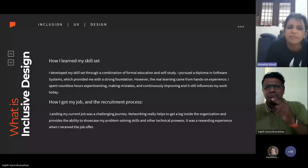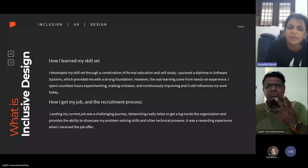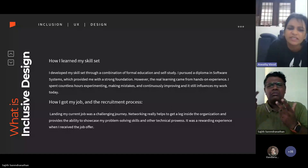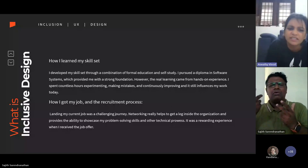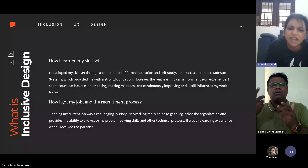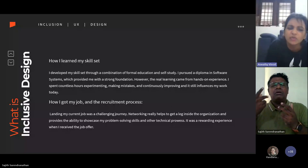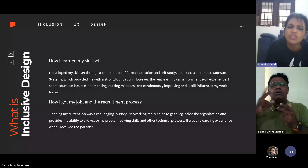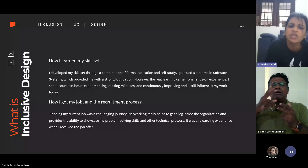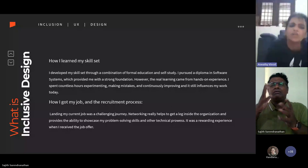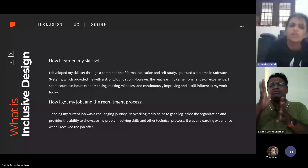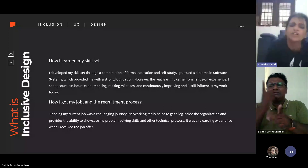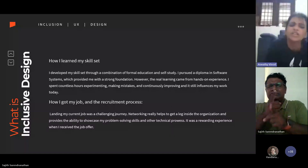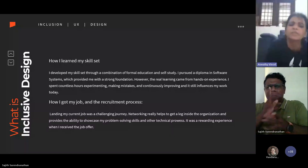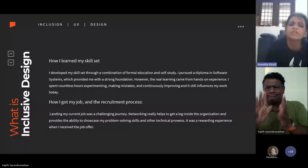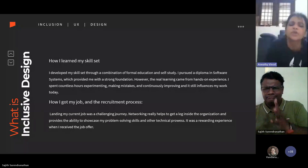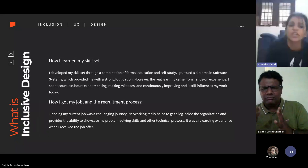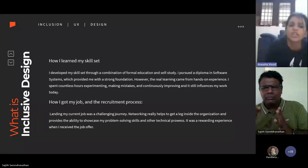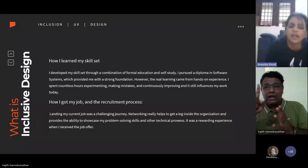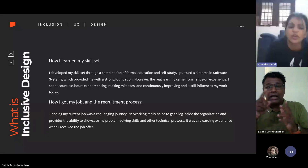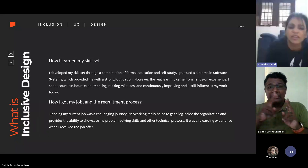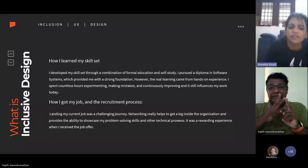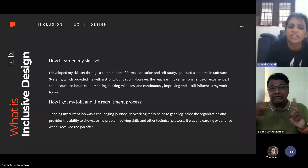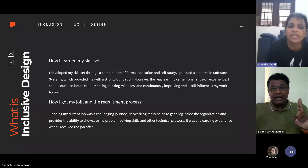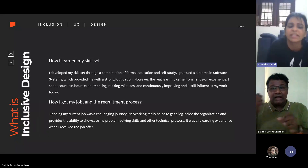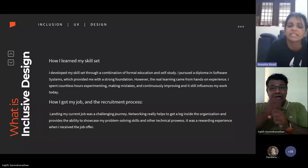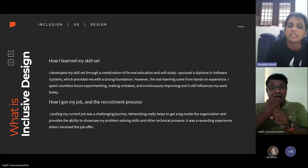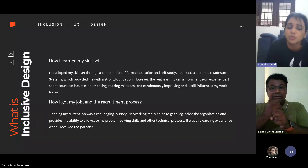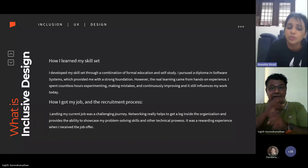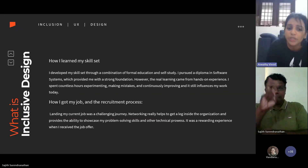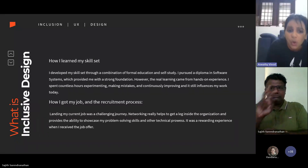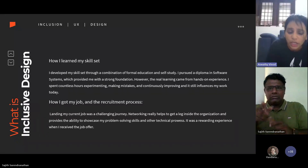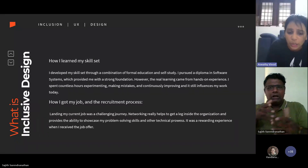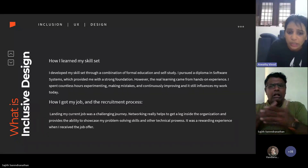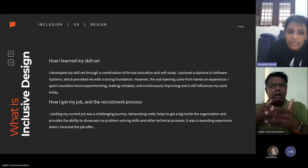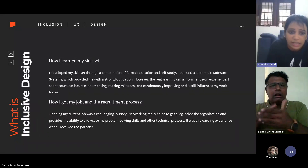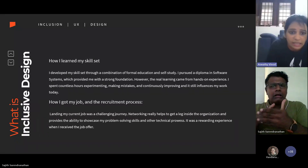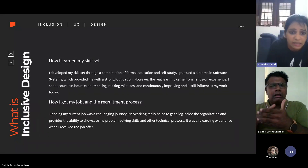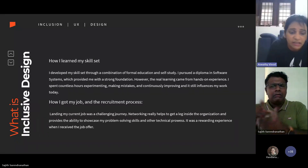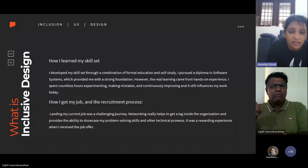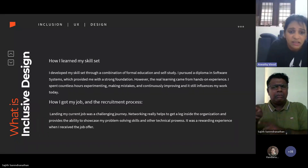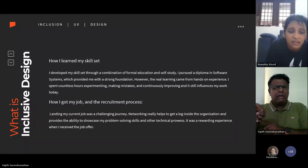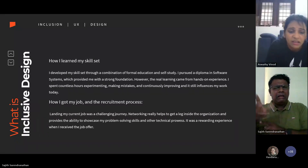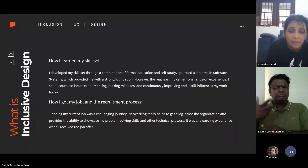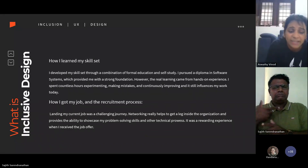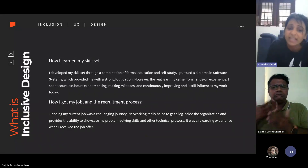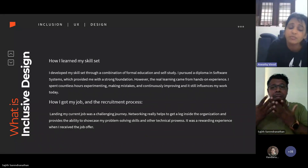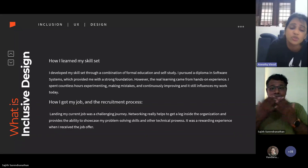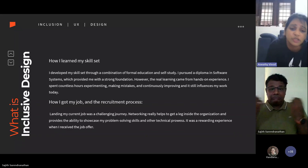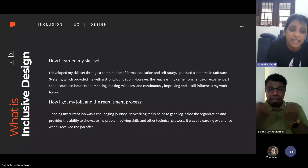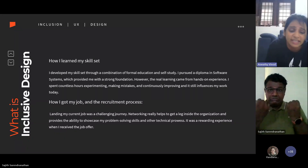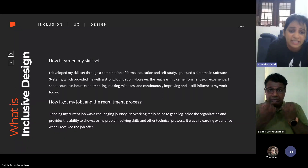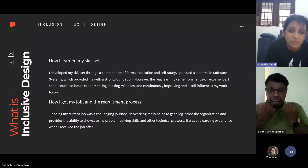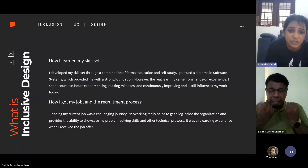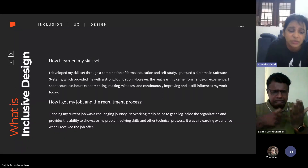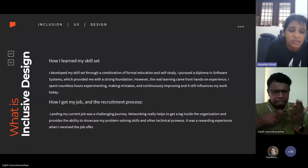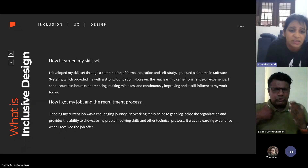Being a deaf person, I could see a lot of hearing people talking around me every day. My teachers would be talking, not signing. My textbooks